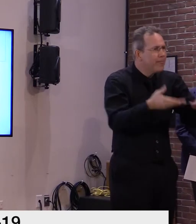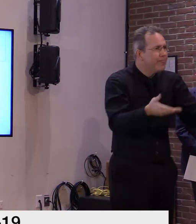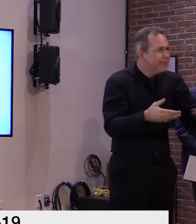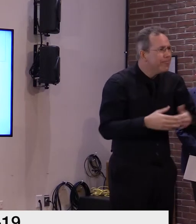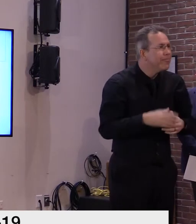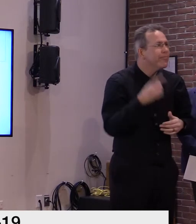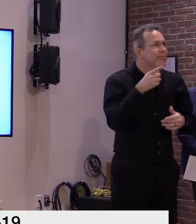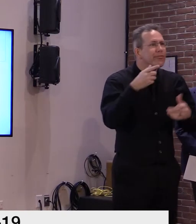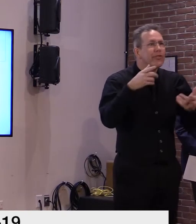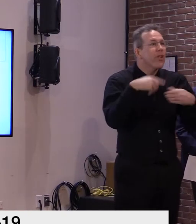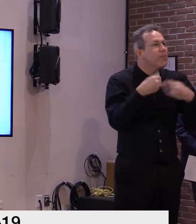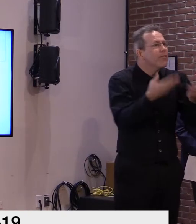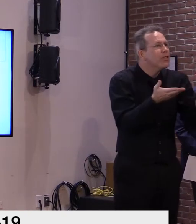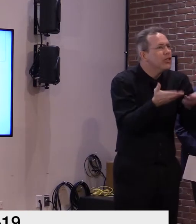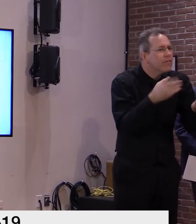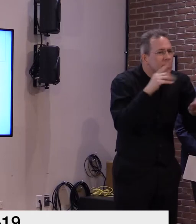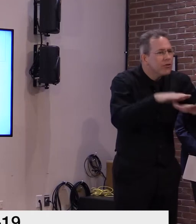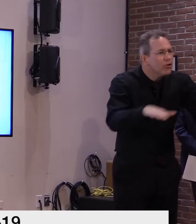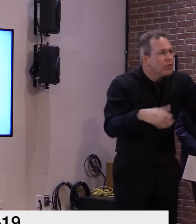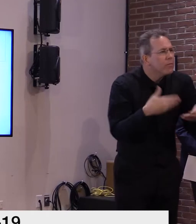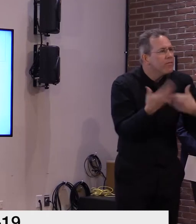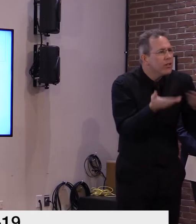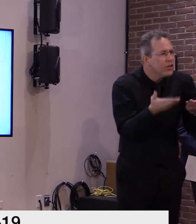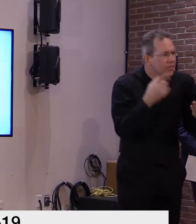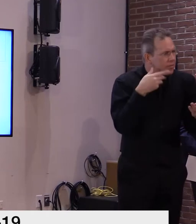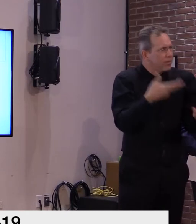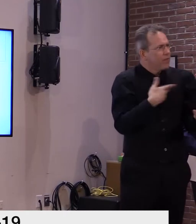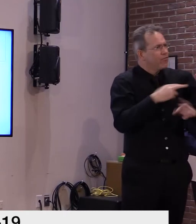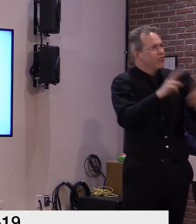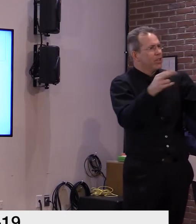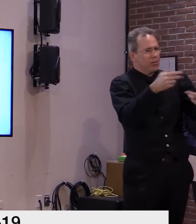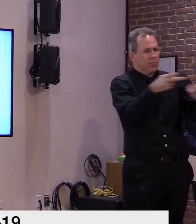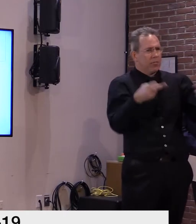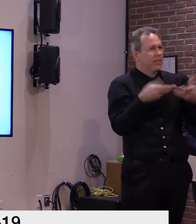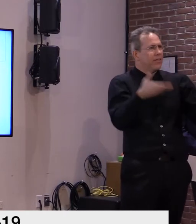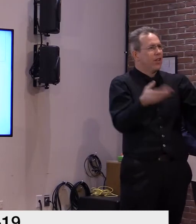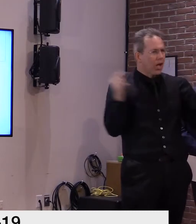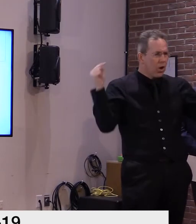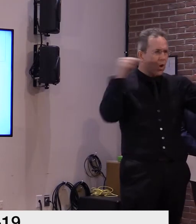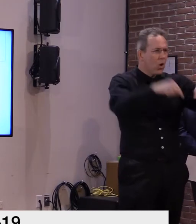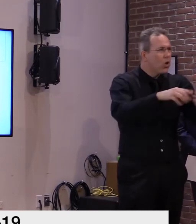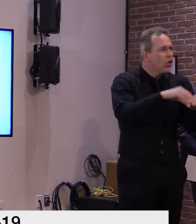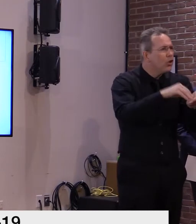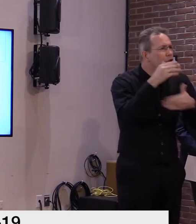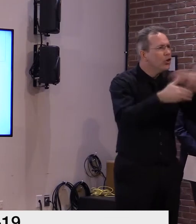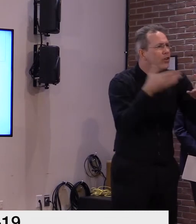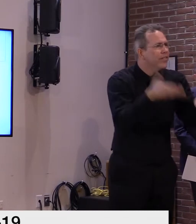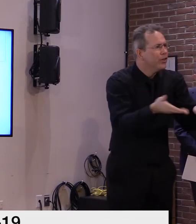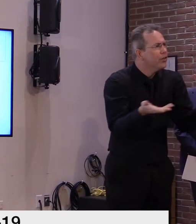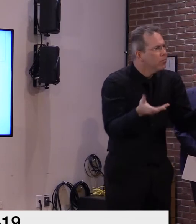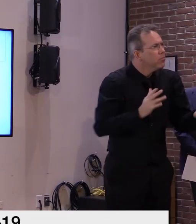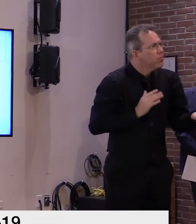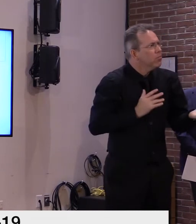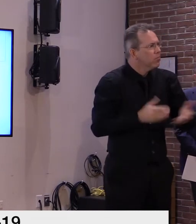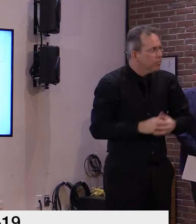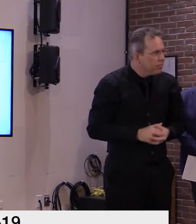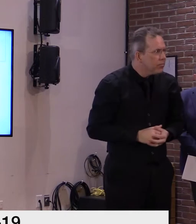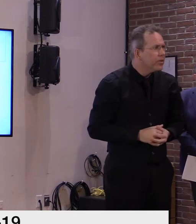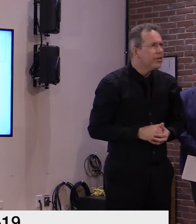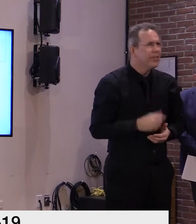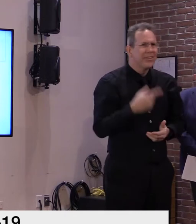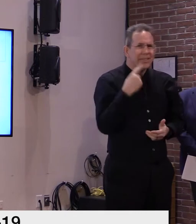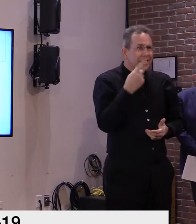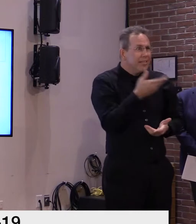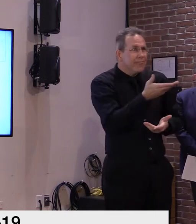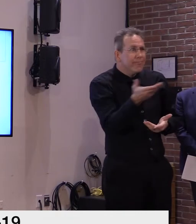of need. Without the school, key safeguards in place, they're less available to those children and youth who are